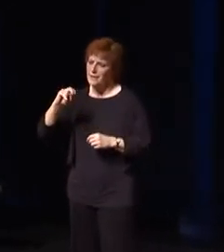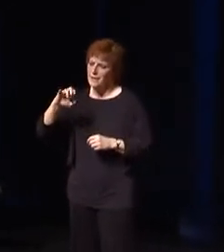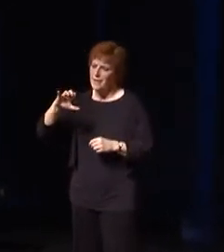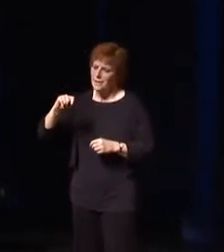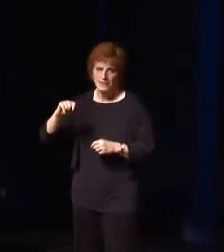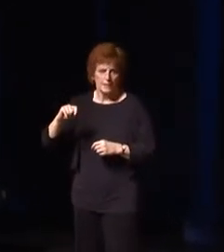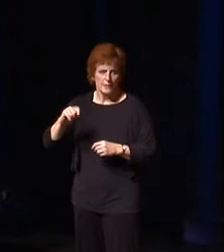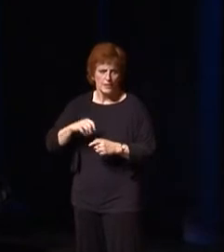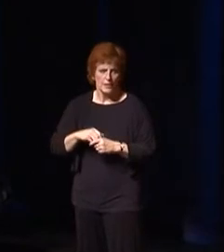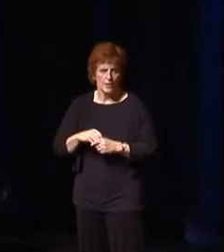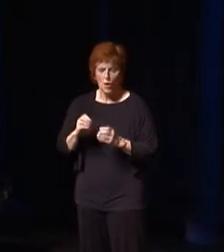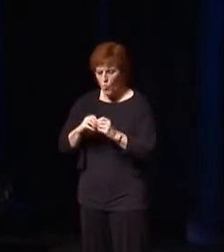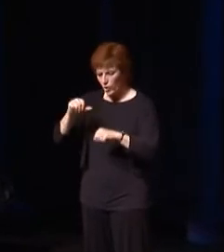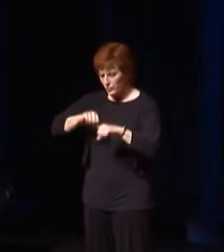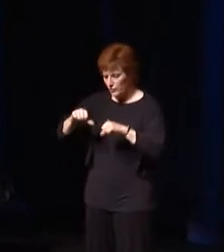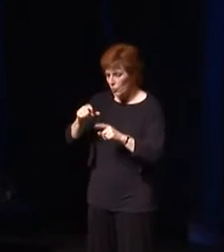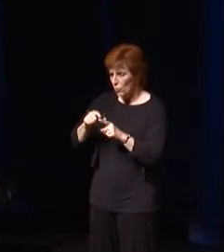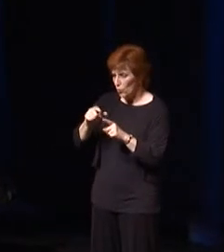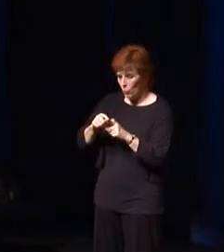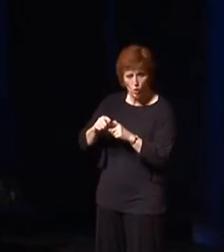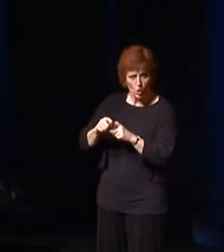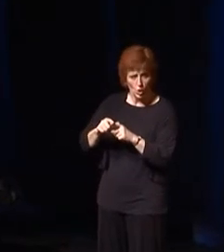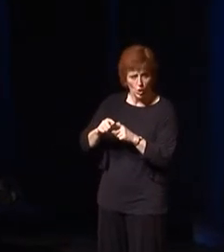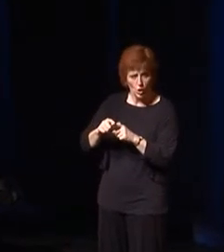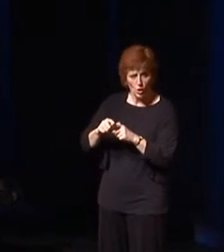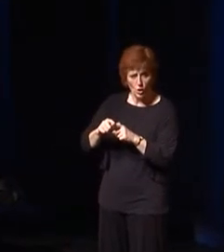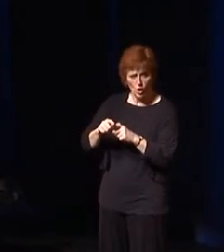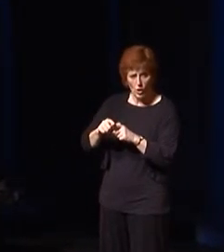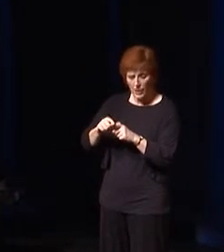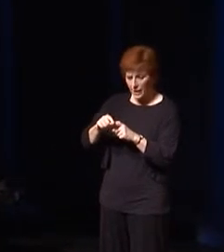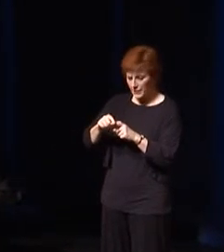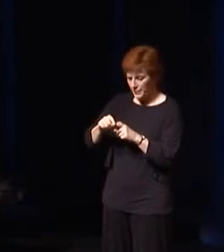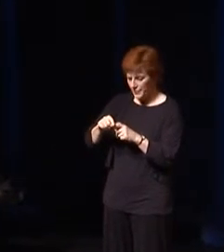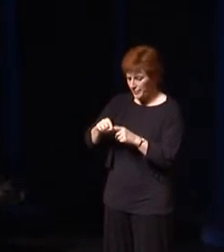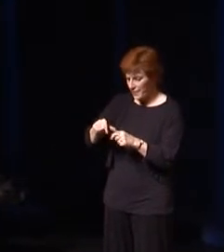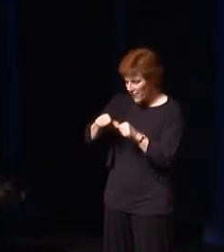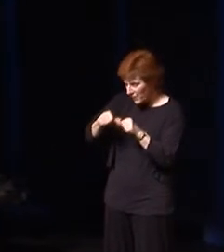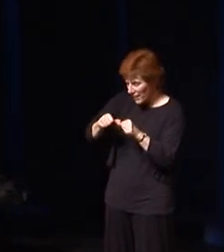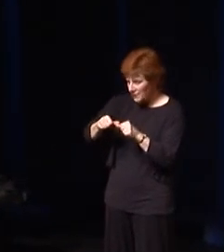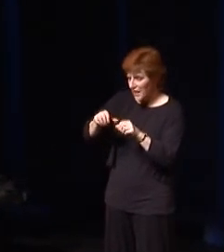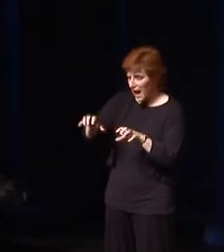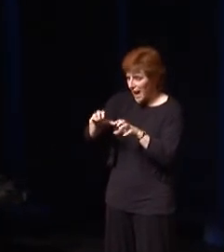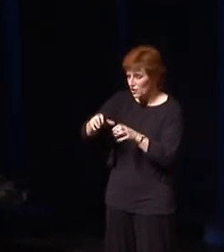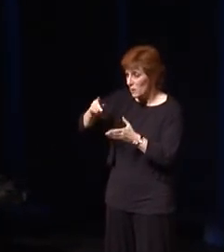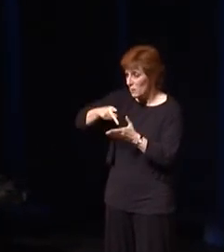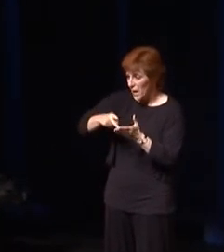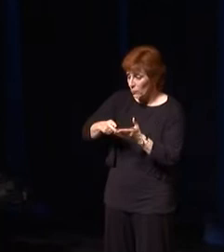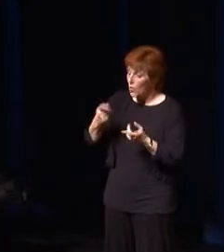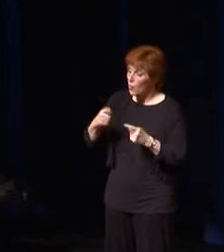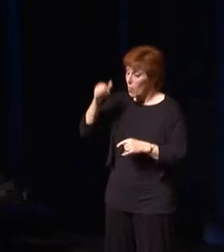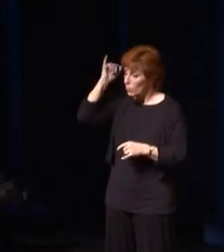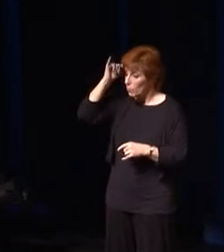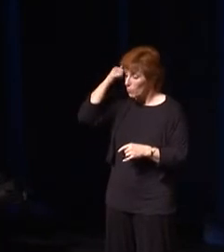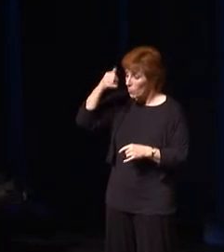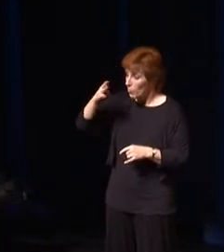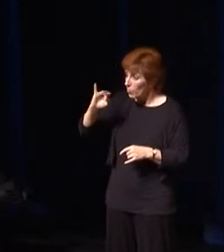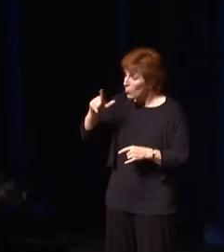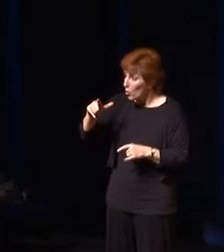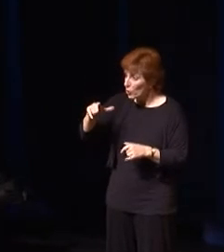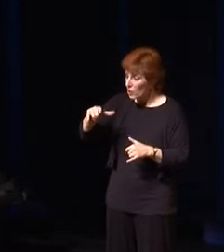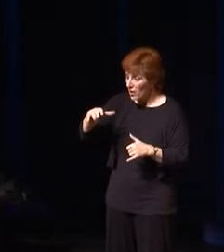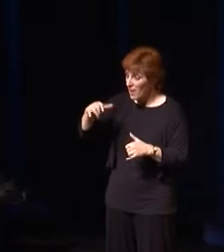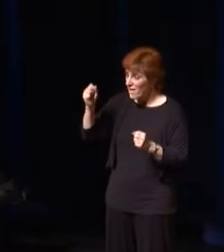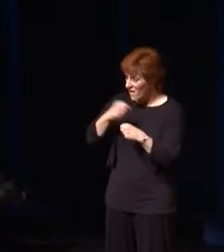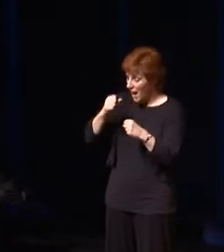There is another more scientific word for instincts, what's called fixed action patterns. Like, for example, when bulls fight, they butt